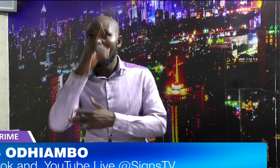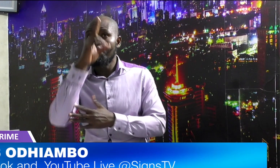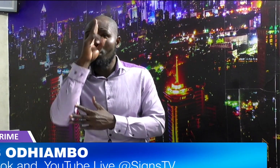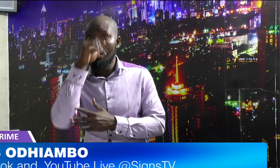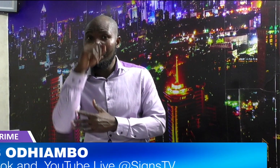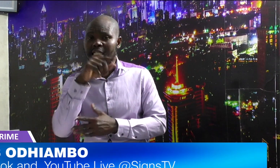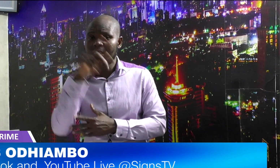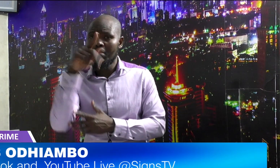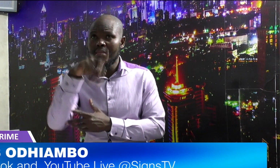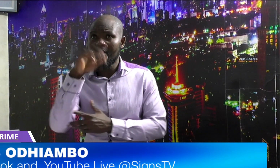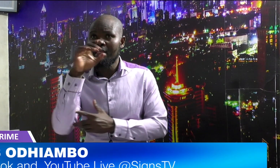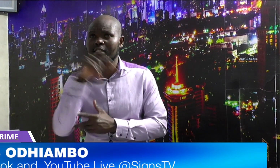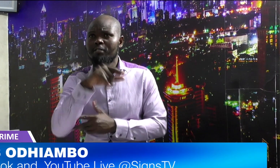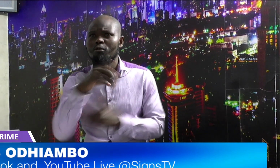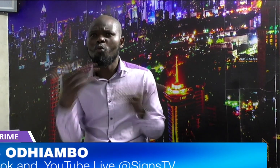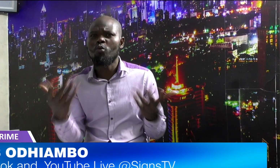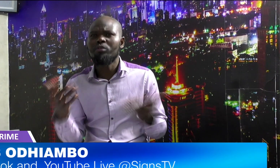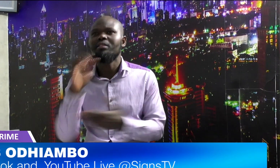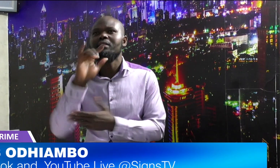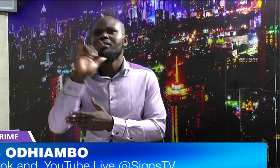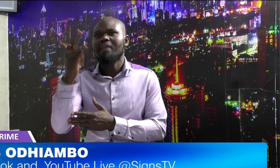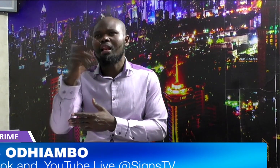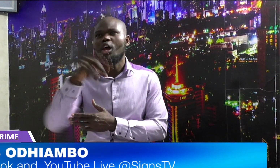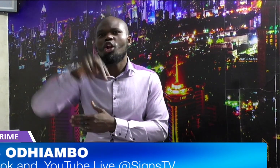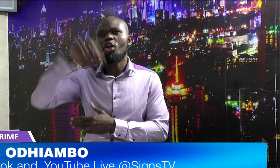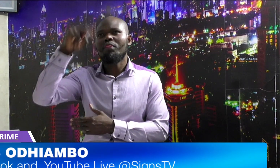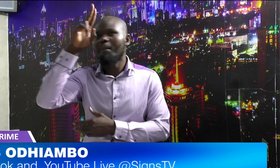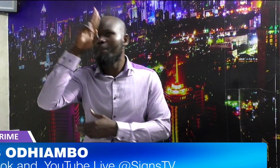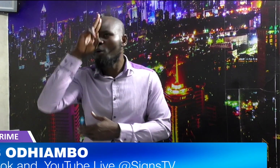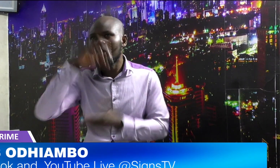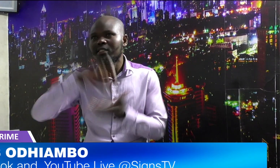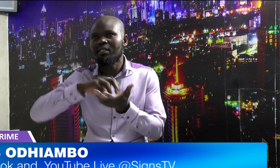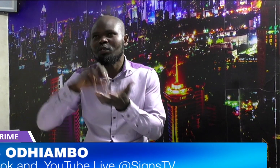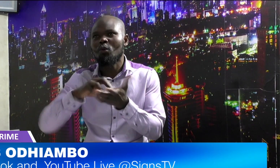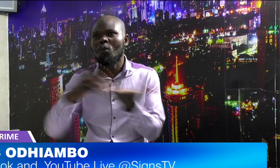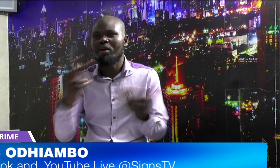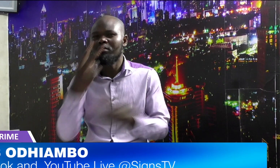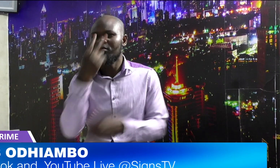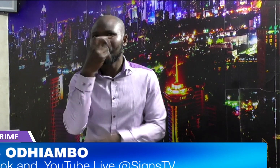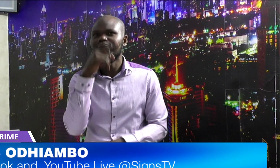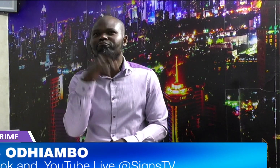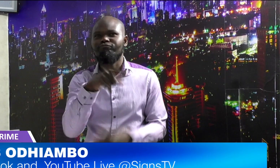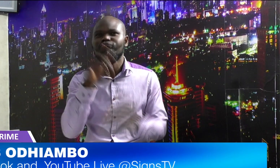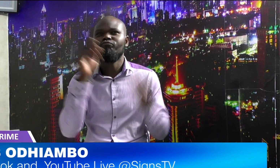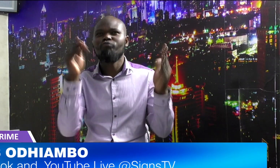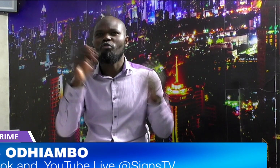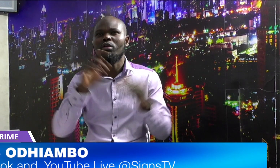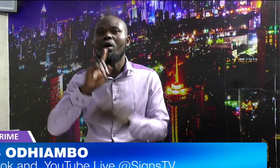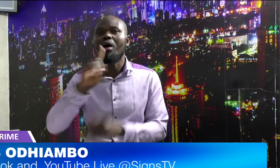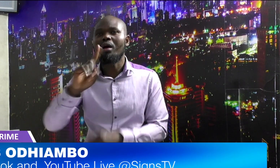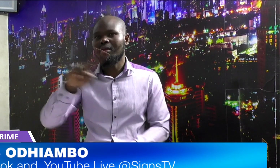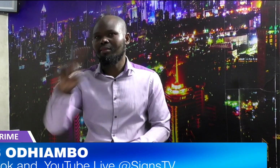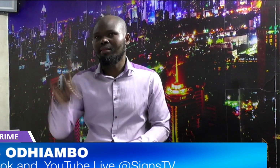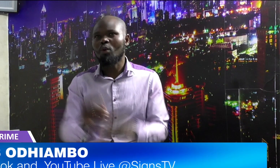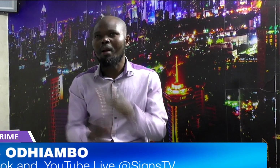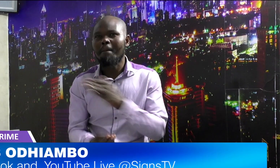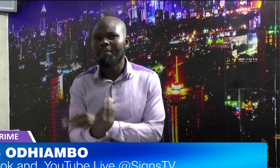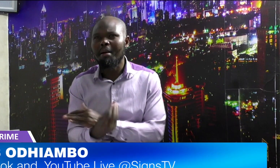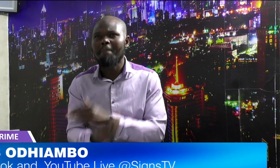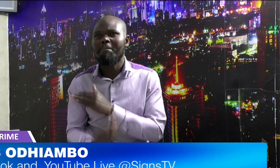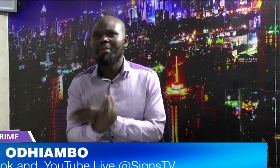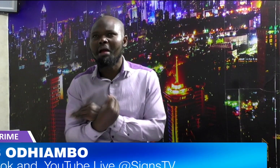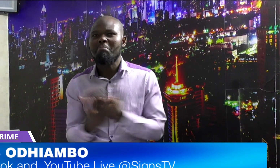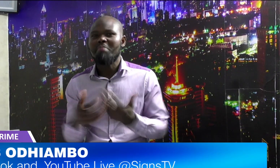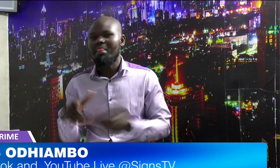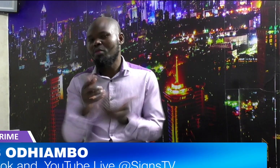2 police constables PS stationed at Eastleigh North Police Station on suspicion of attempting to